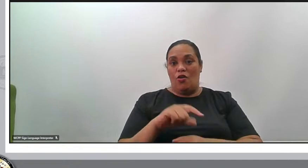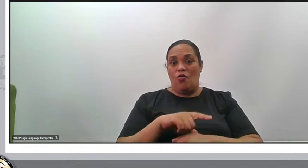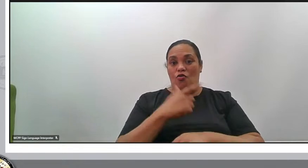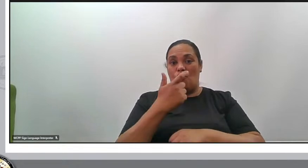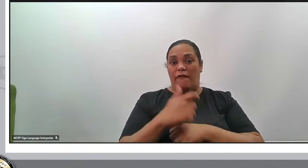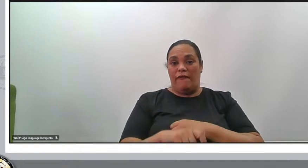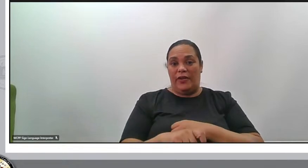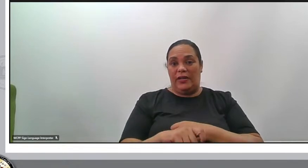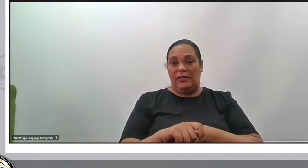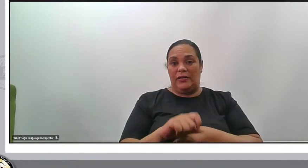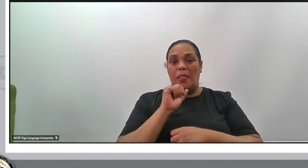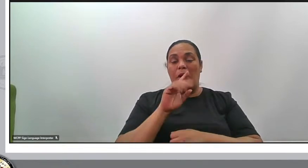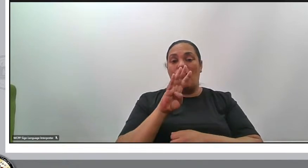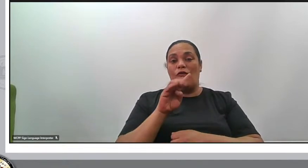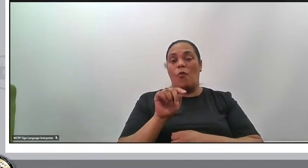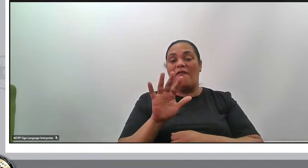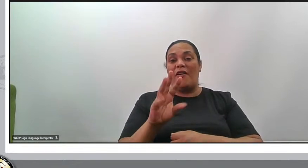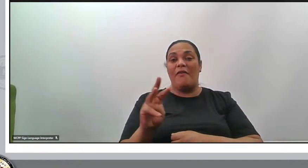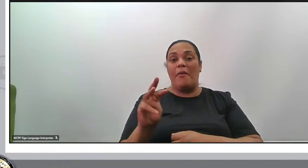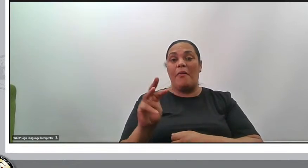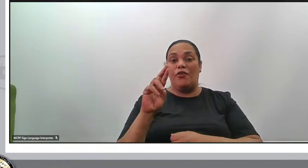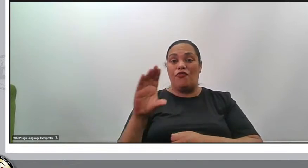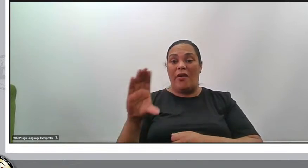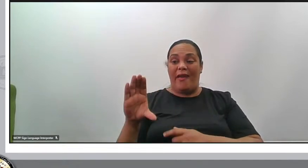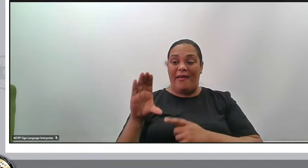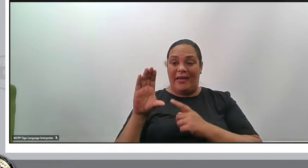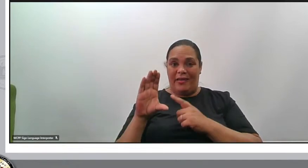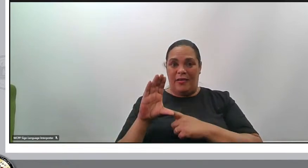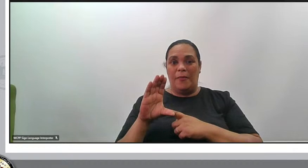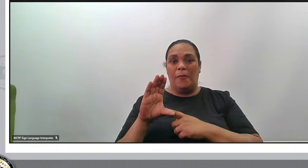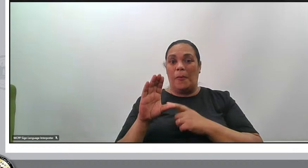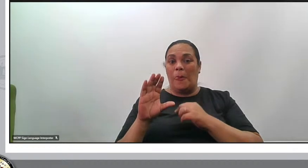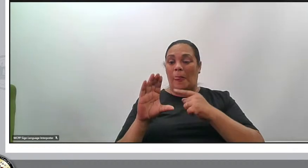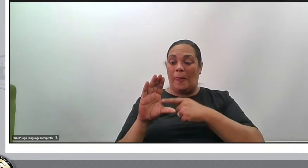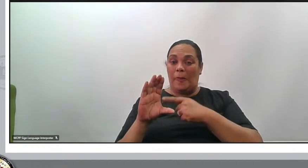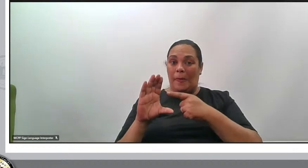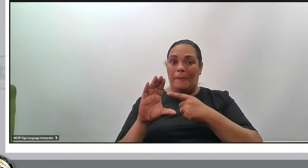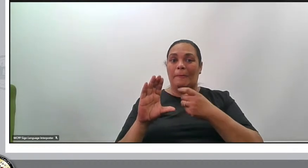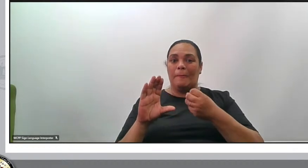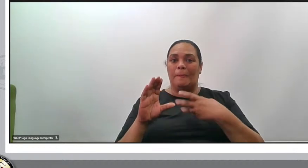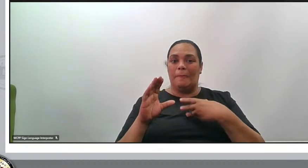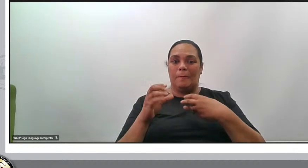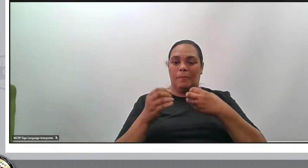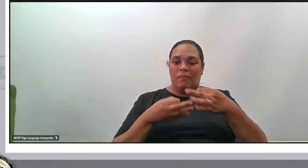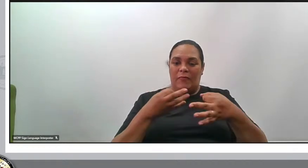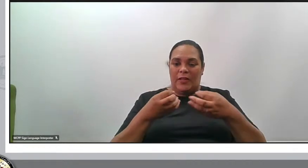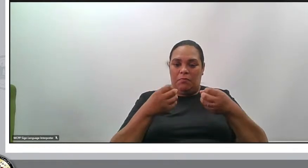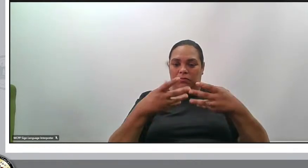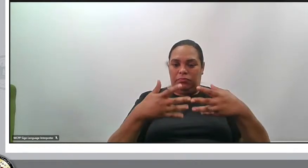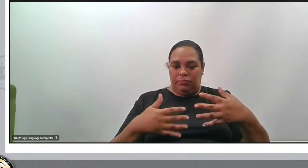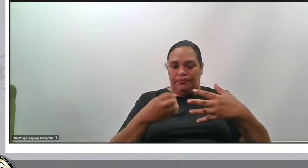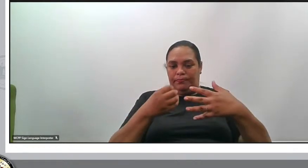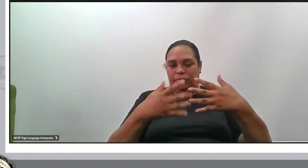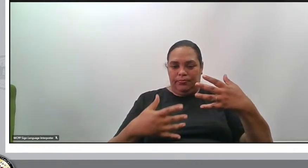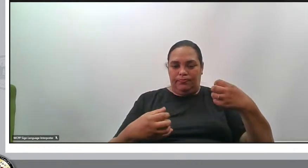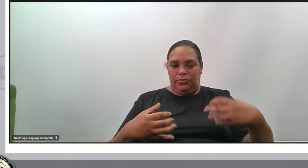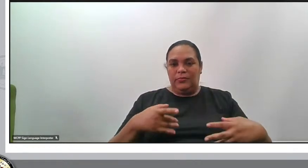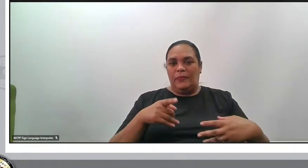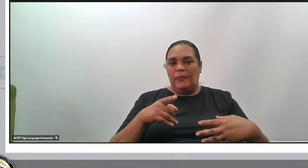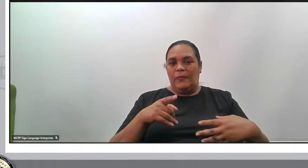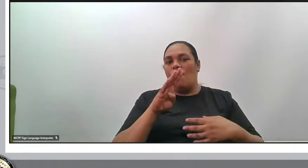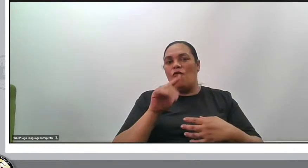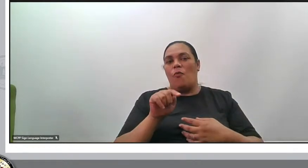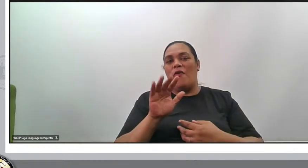Conference, the 4.5 million rand essentially, if they could give us a breakdown of exactly what that